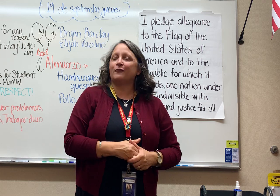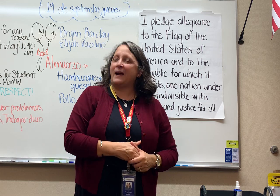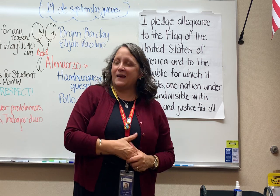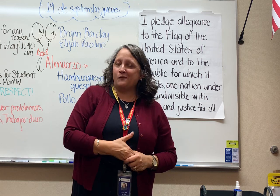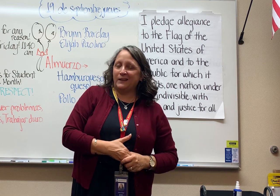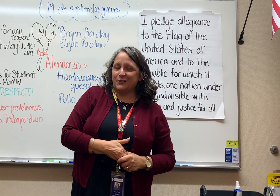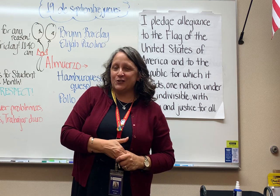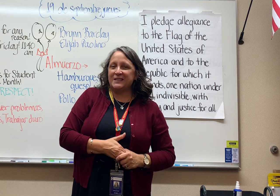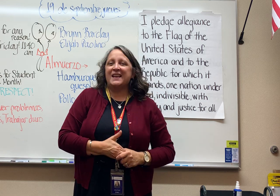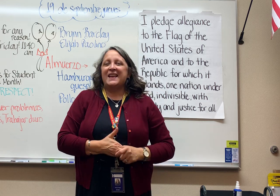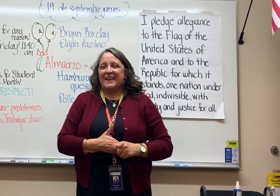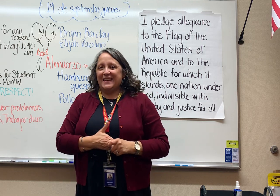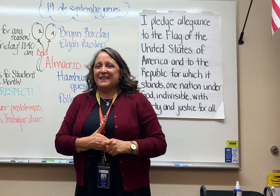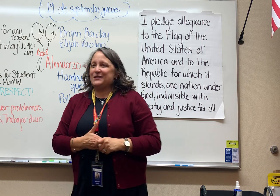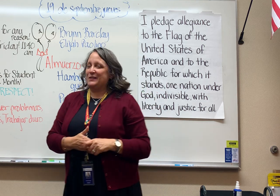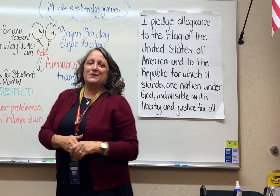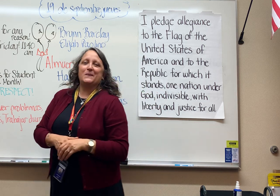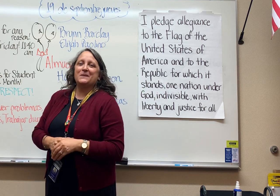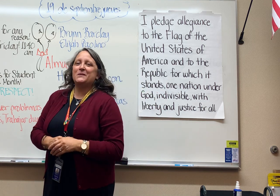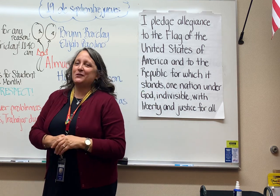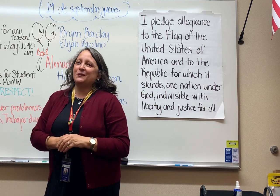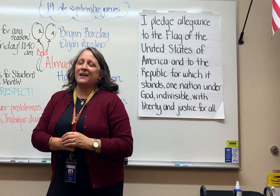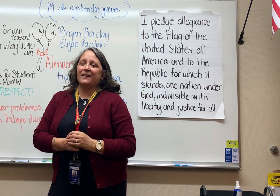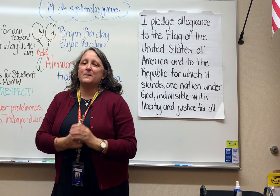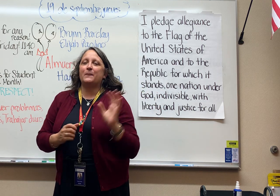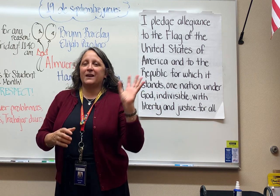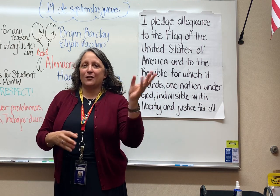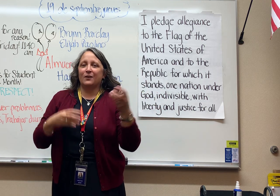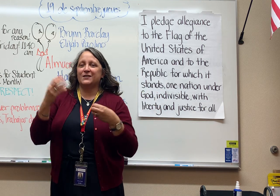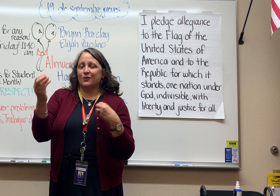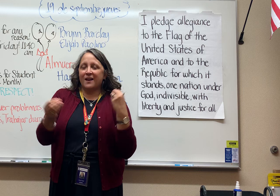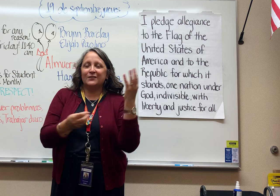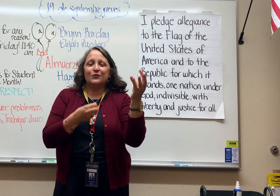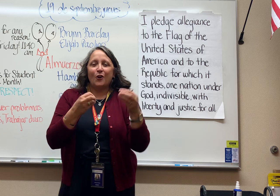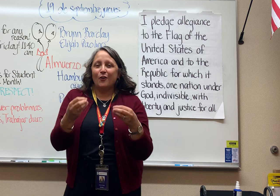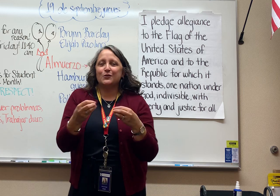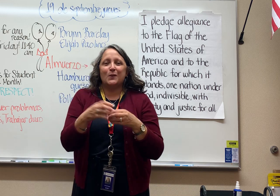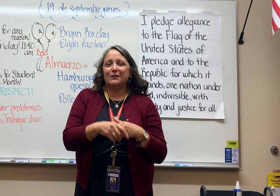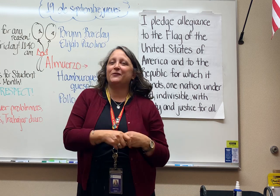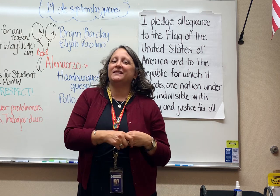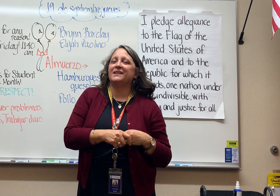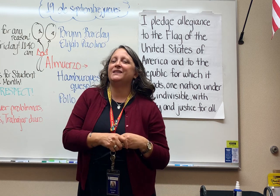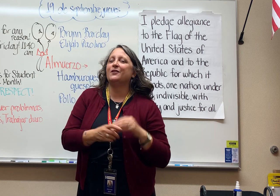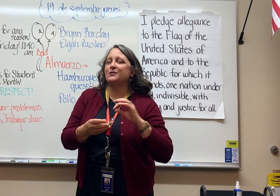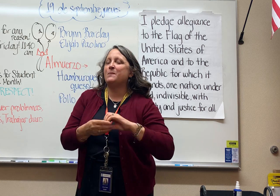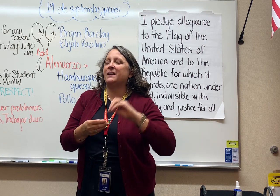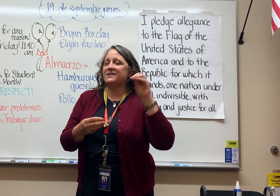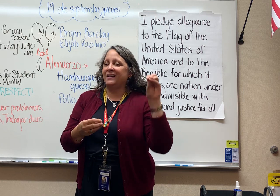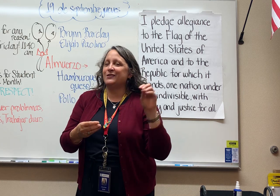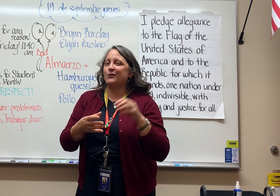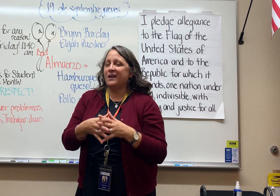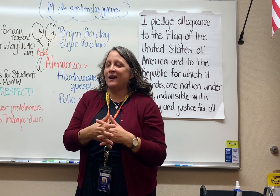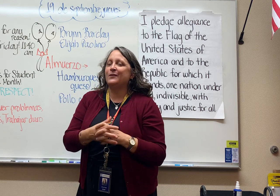Friday winners. Y estoy súper emocionada para coleccionar todos los cuatro fantásticos para seleccionar